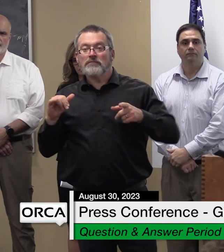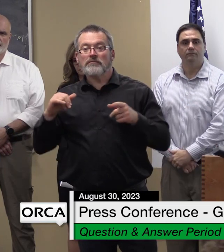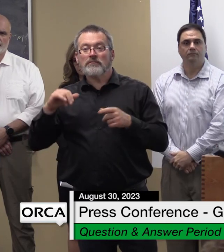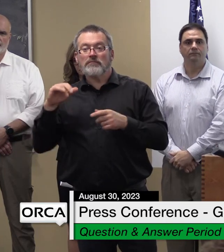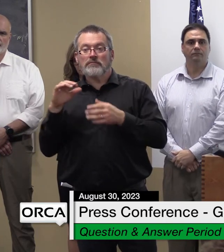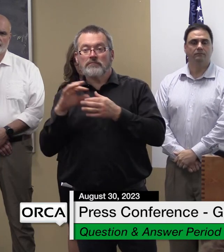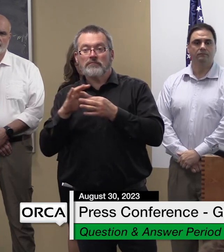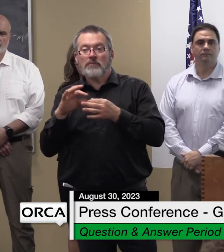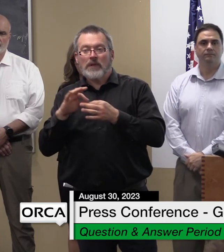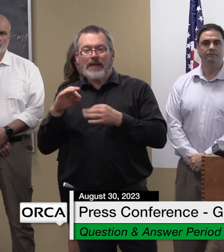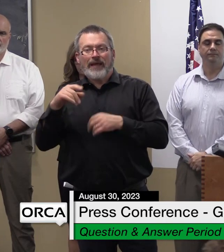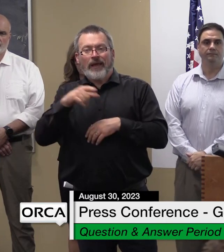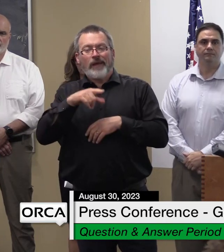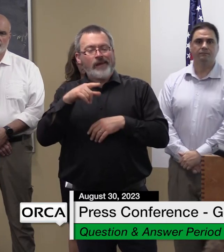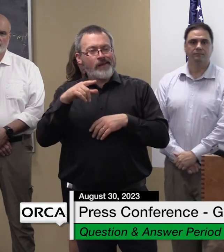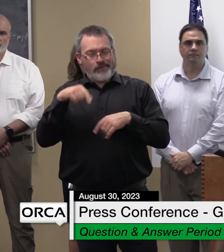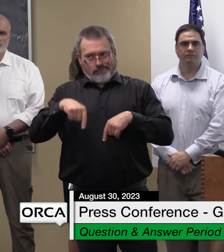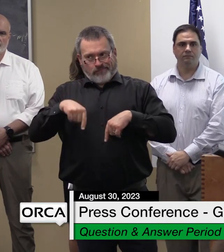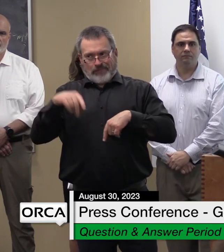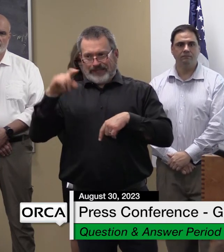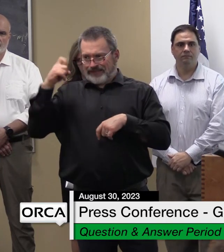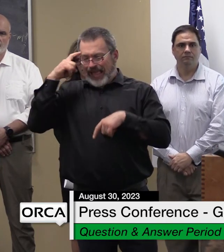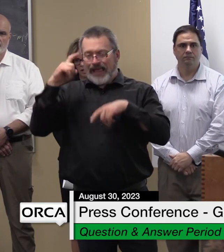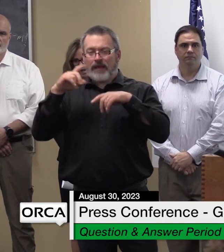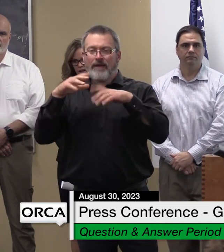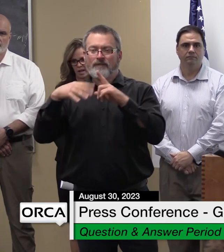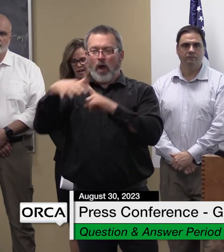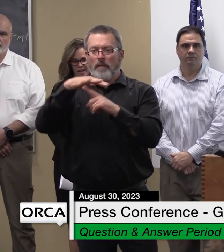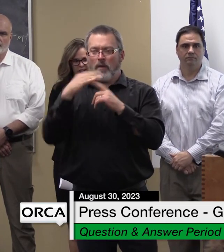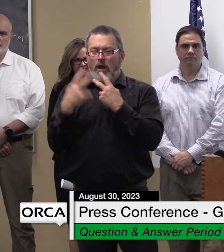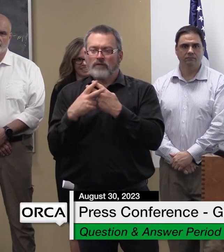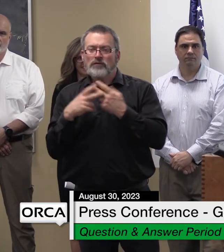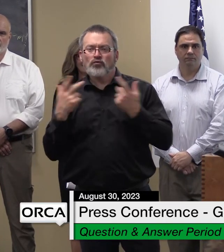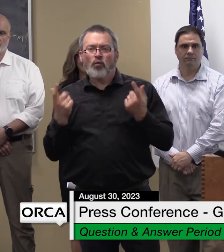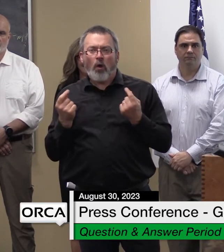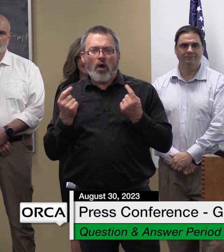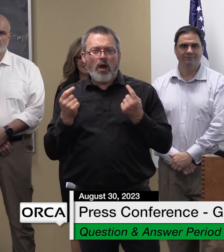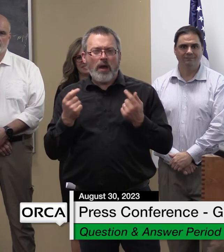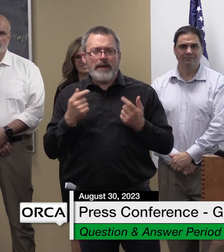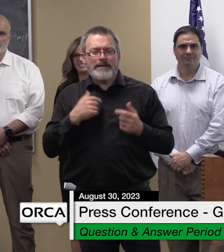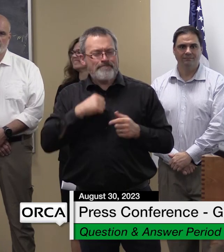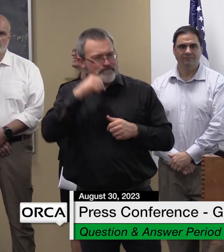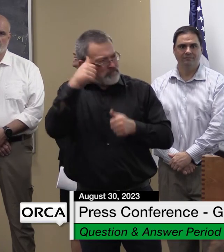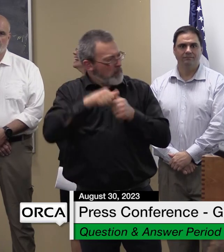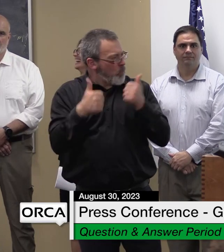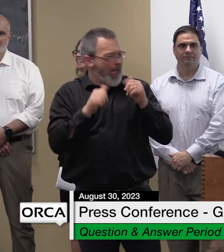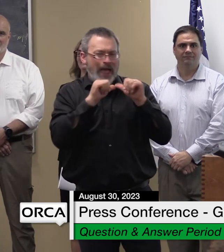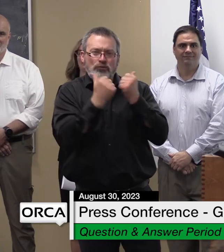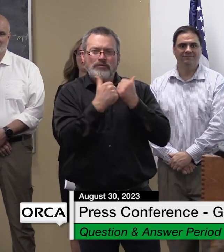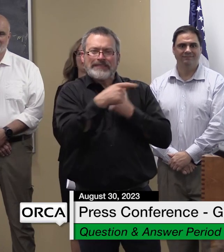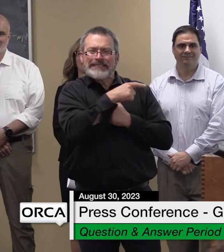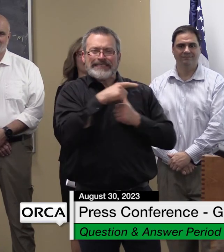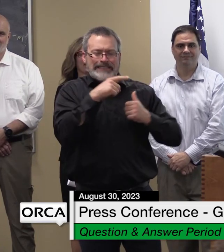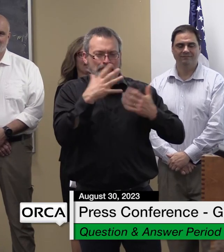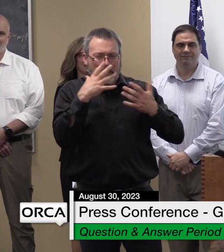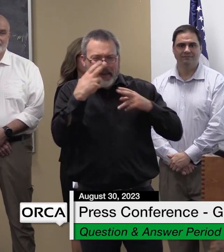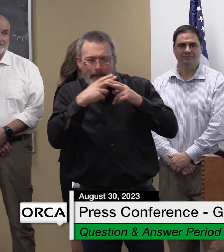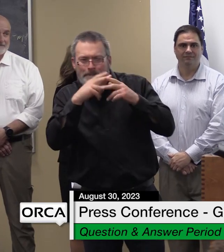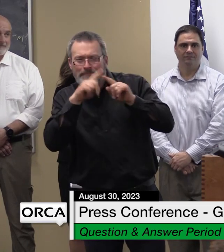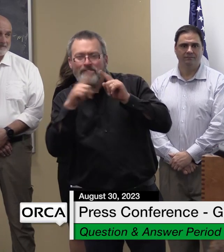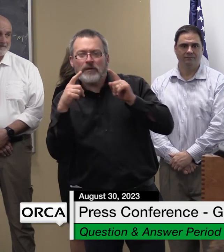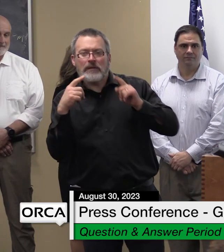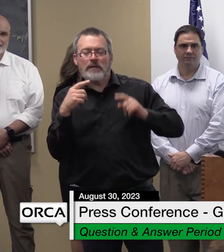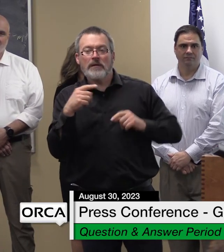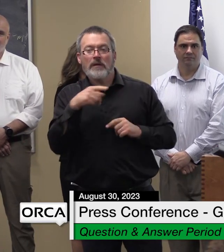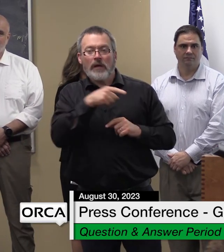submitted an application to a federal agency. I'm not even going to try to remember what it is. It's got like 8 names.